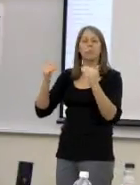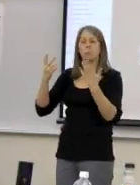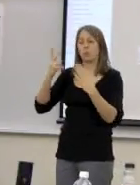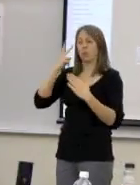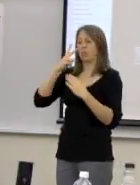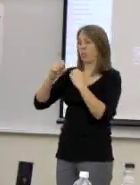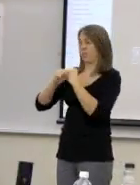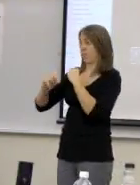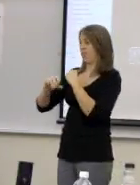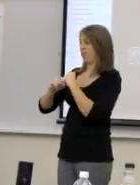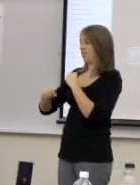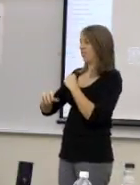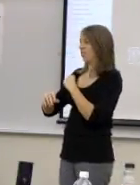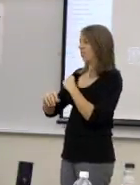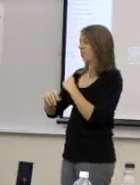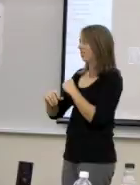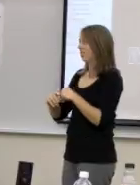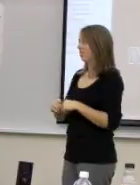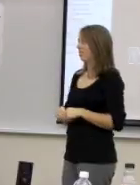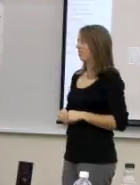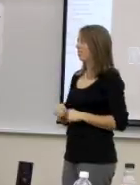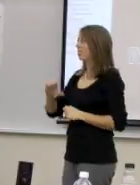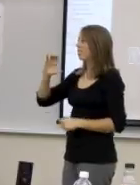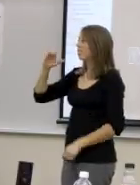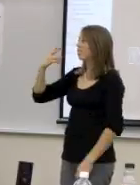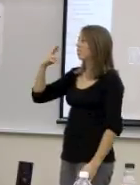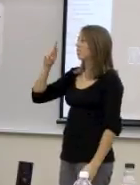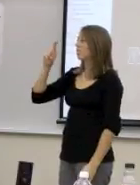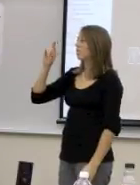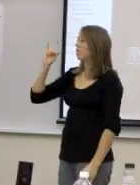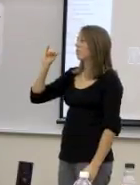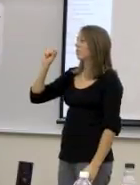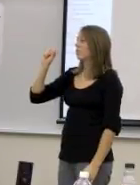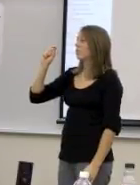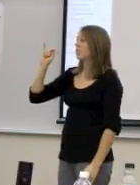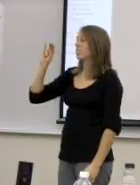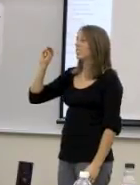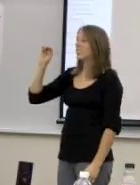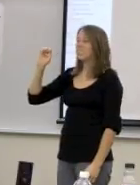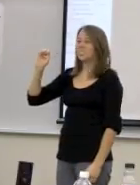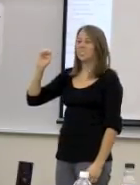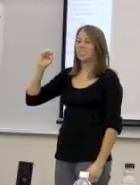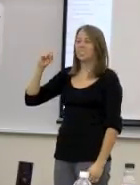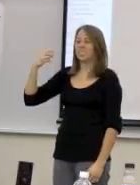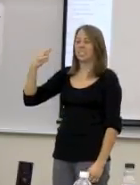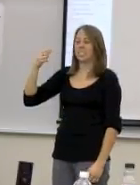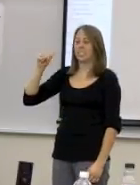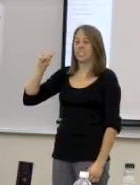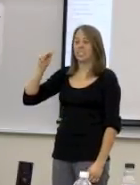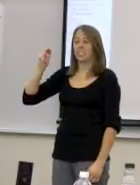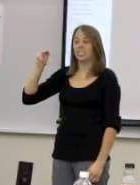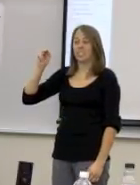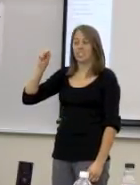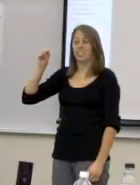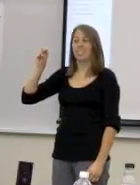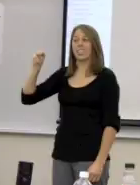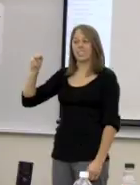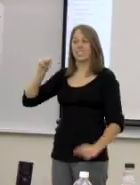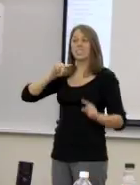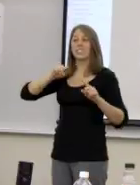flyer, but Christine Gannon is coming to give her workshop